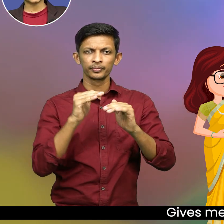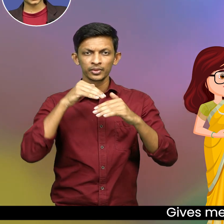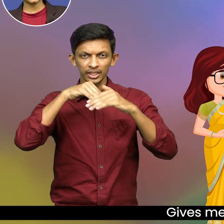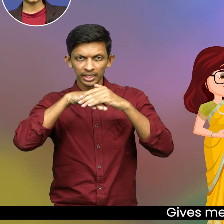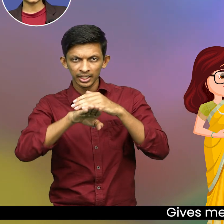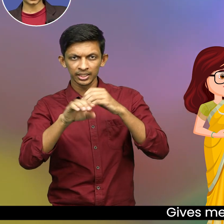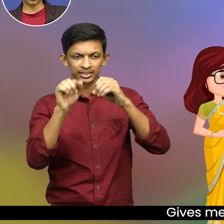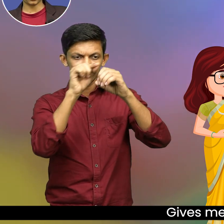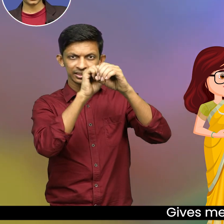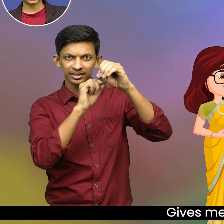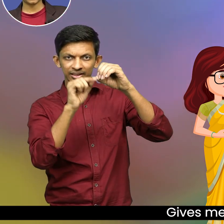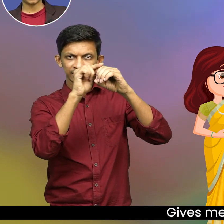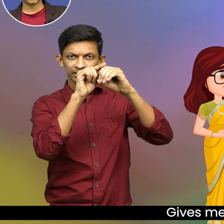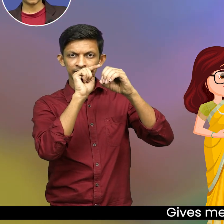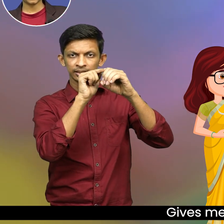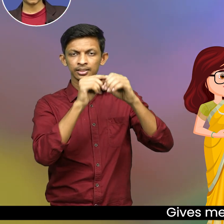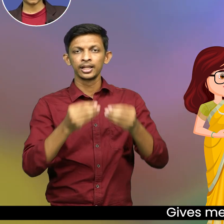gives mechanical support